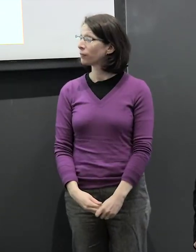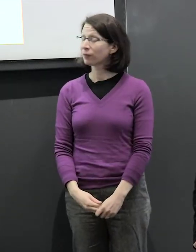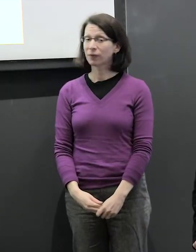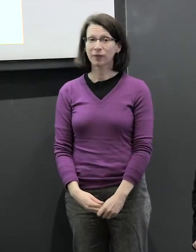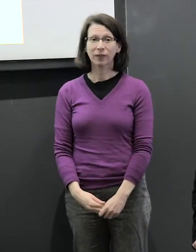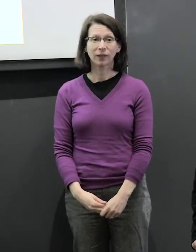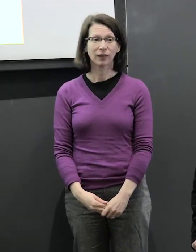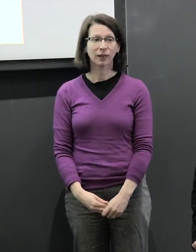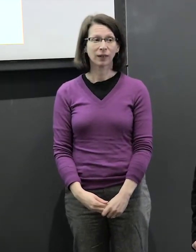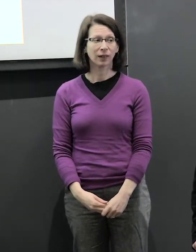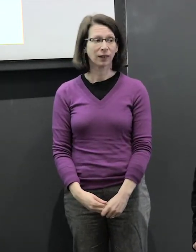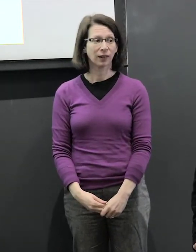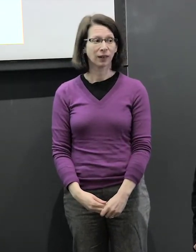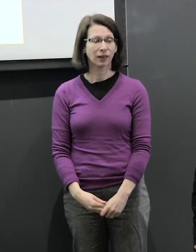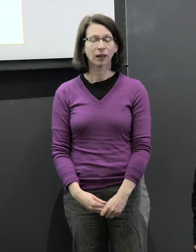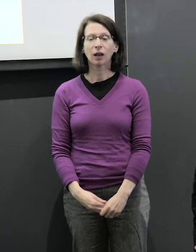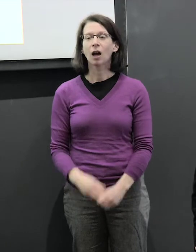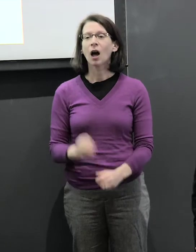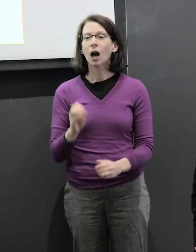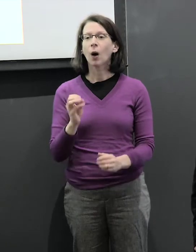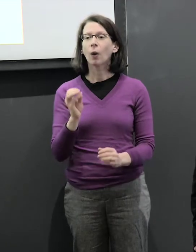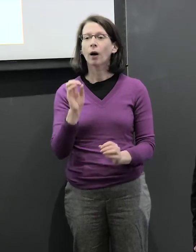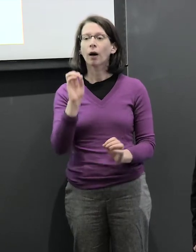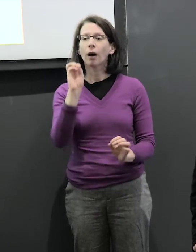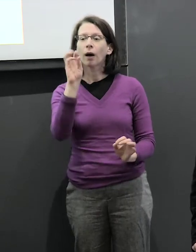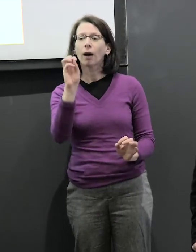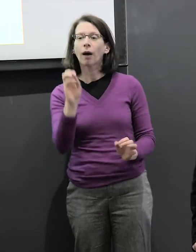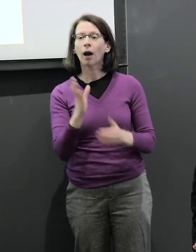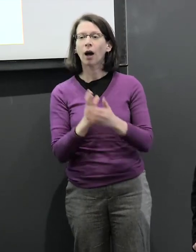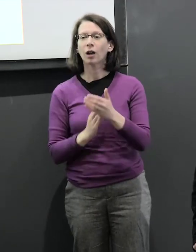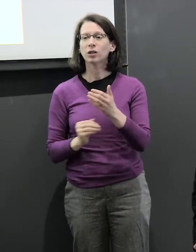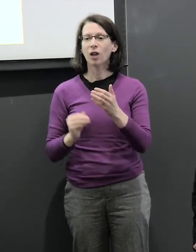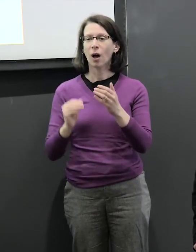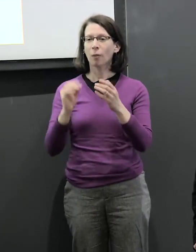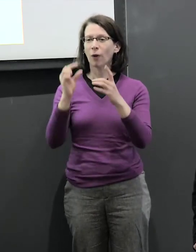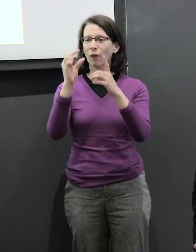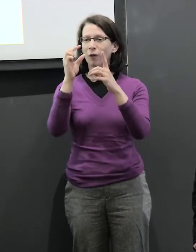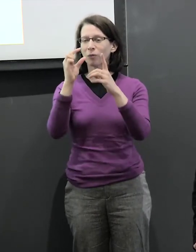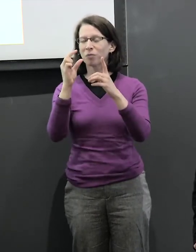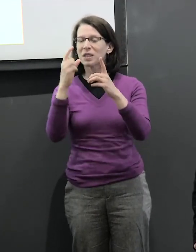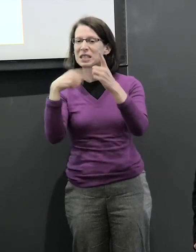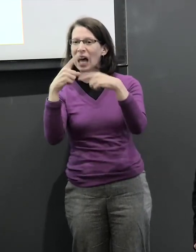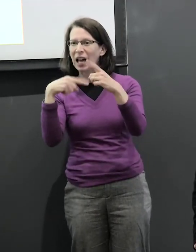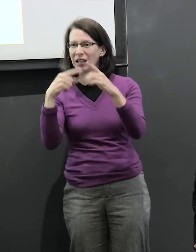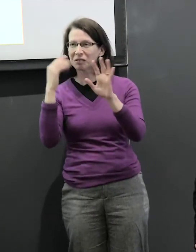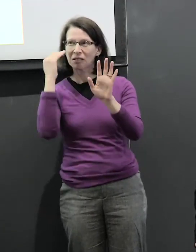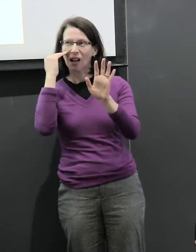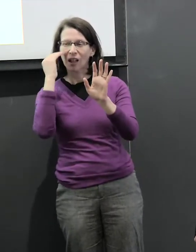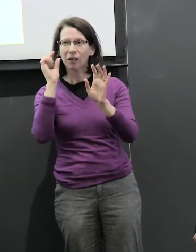So I'll give you a little bit of vocabulary before I show you the video.